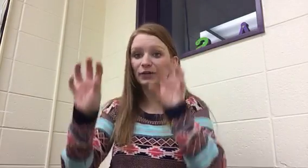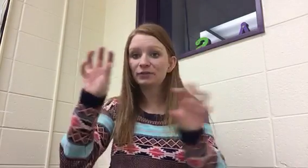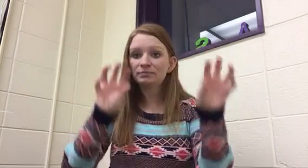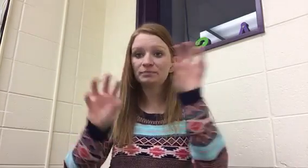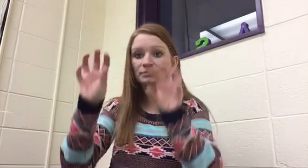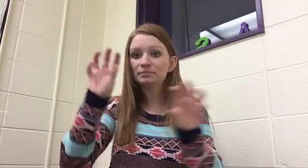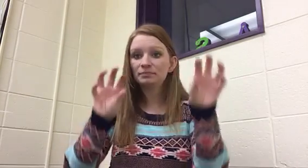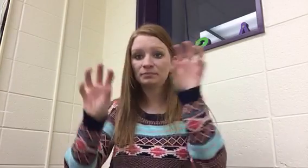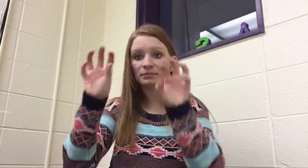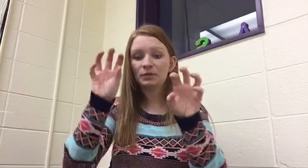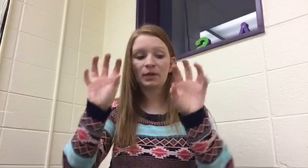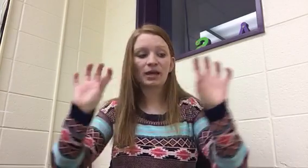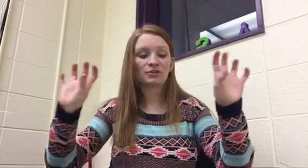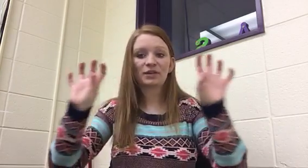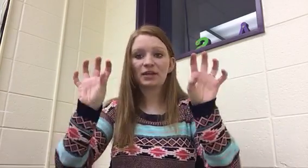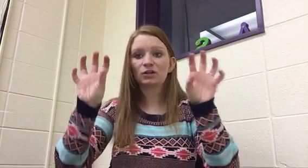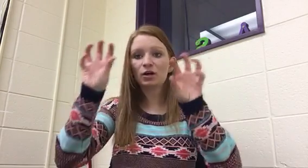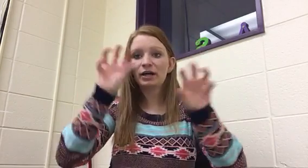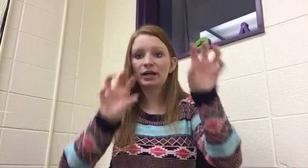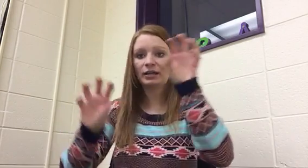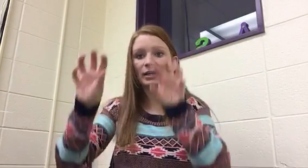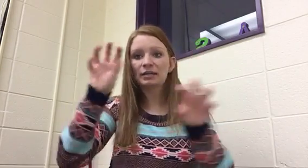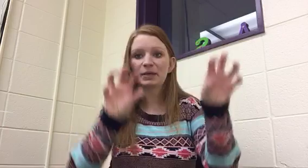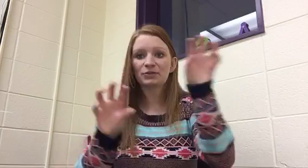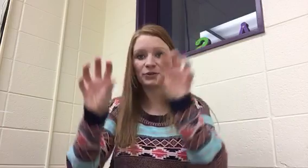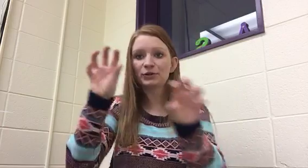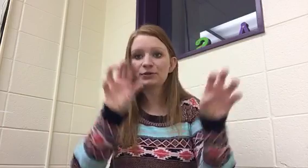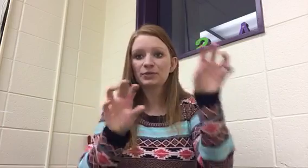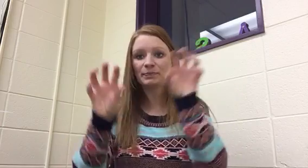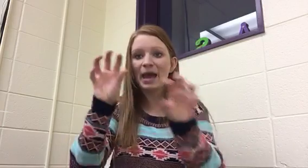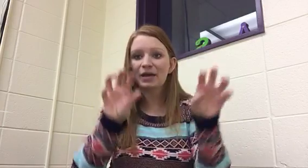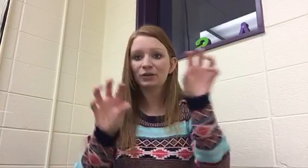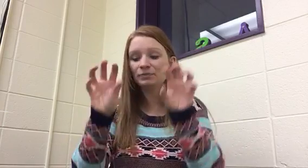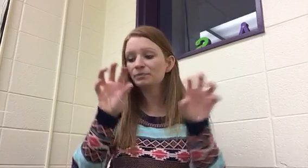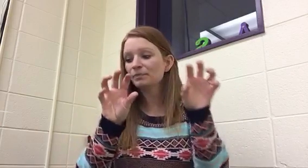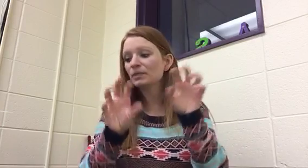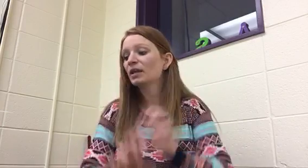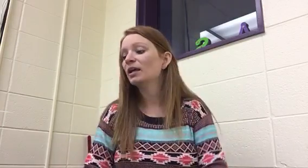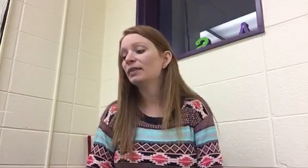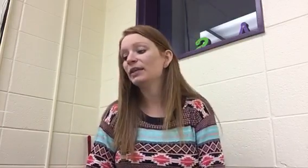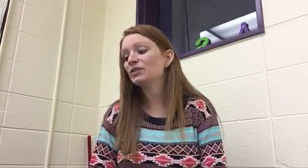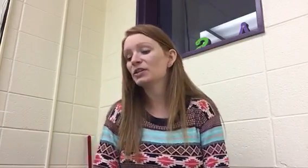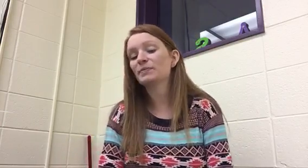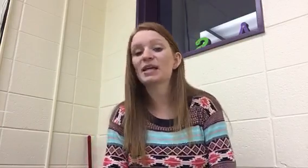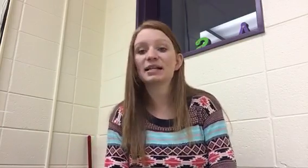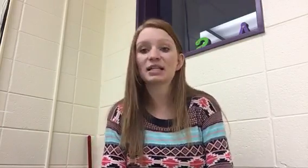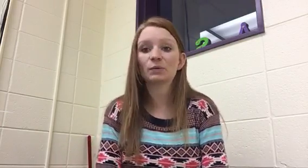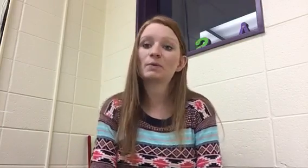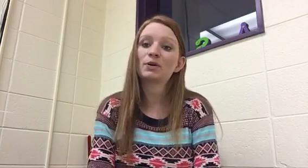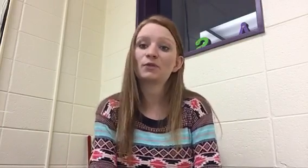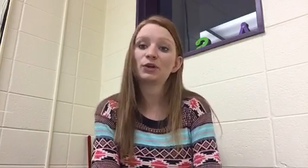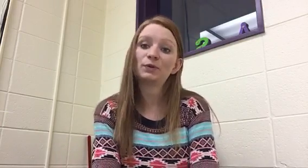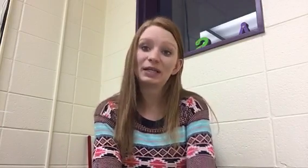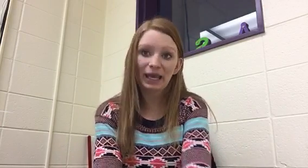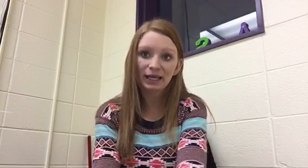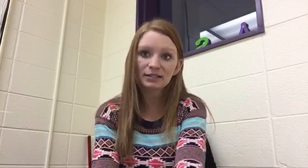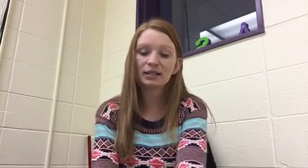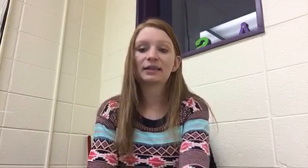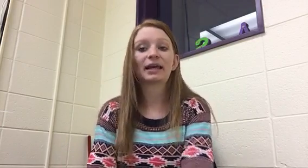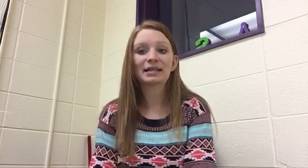pattern. Okay, so you got that claw hand and kind of make circles, pattern. These are some signs that we went over Unit 8. And like I